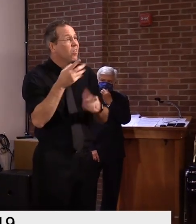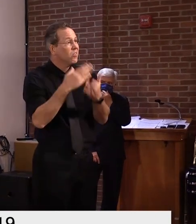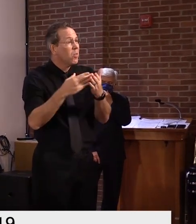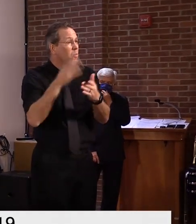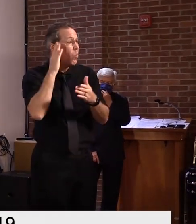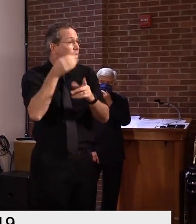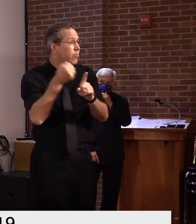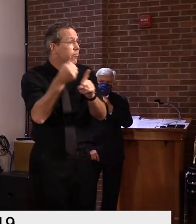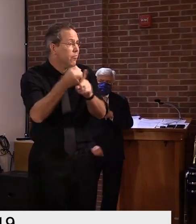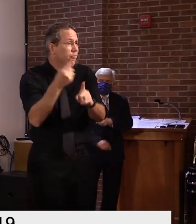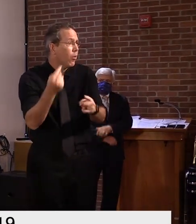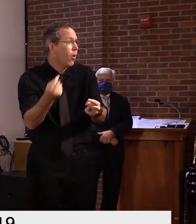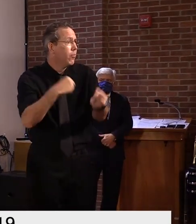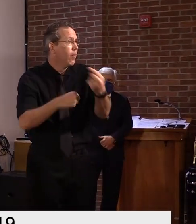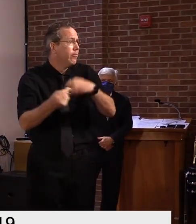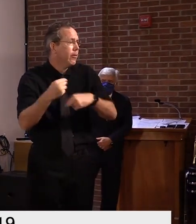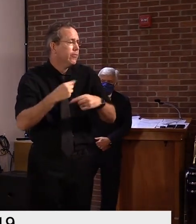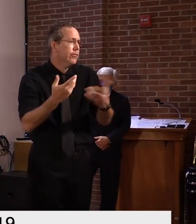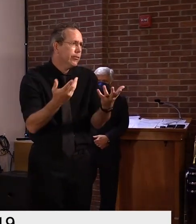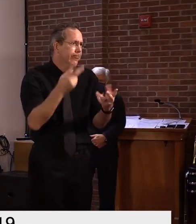travel map.